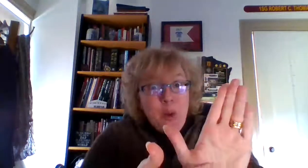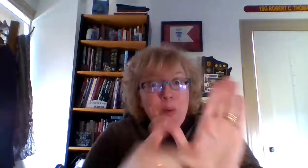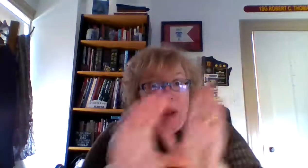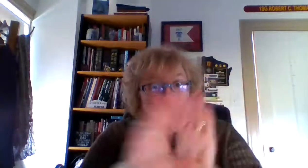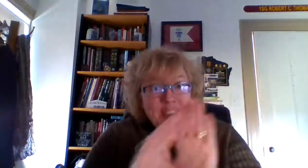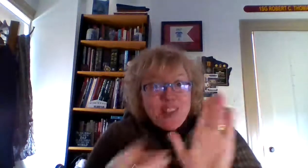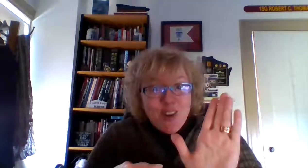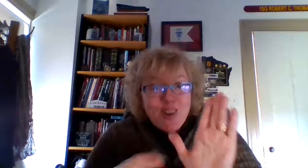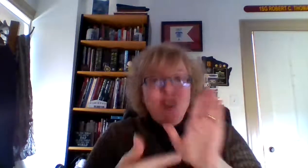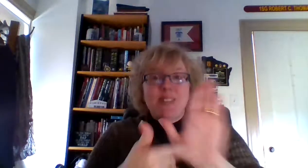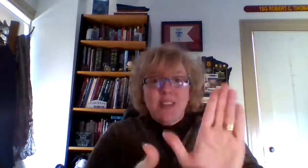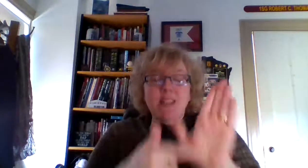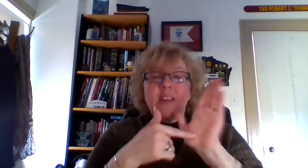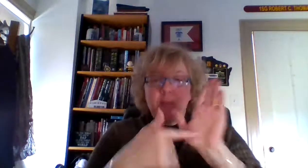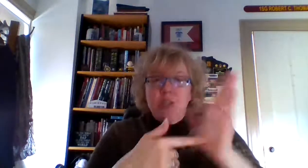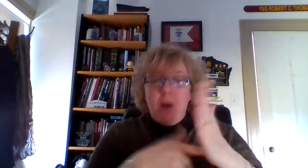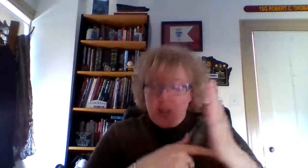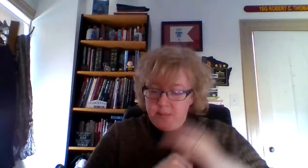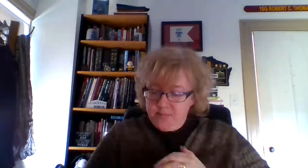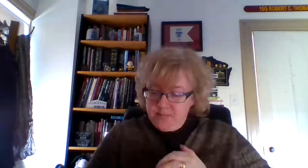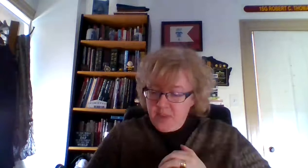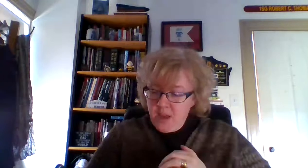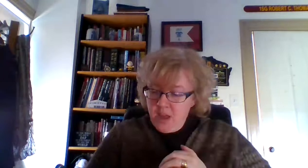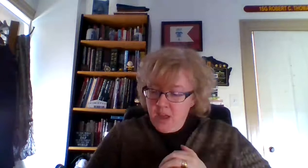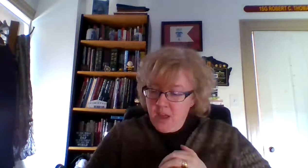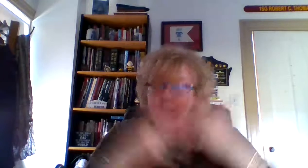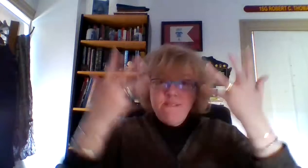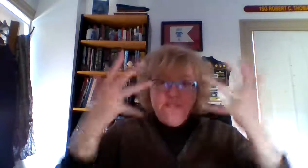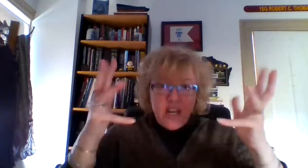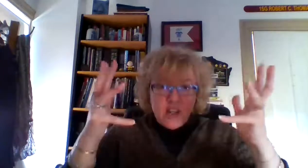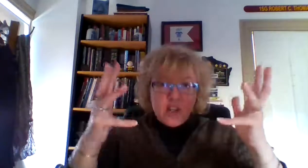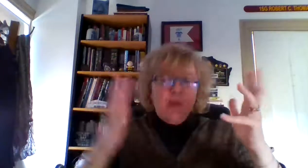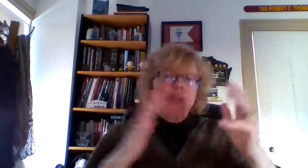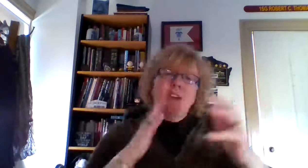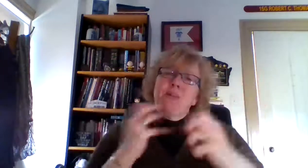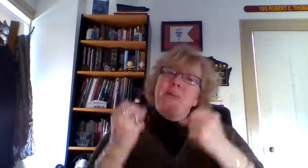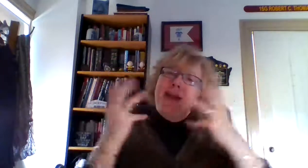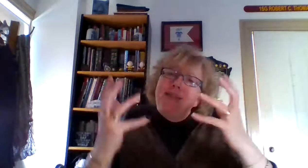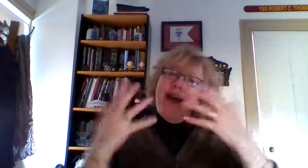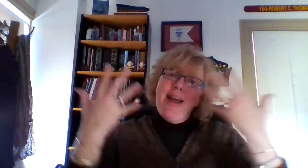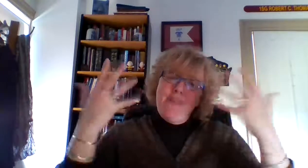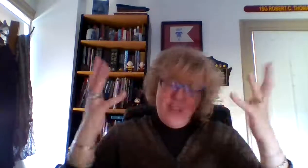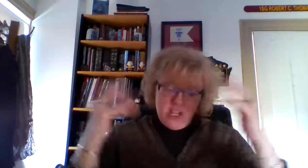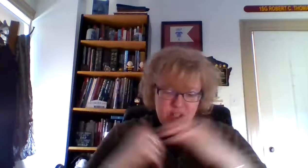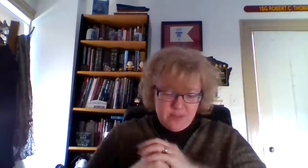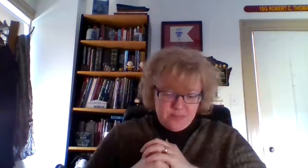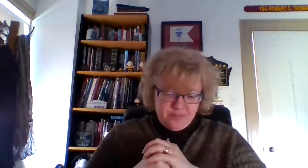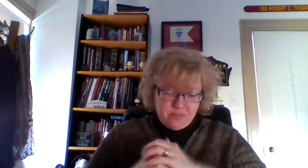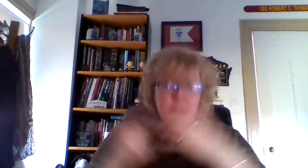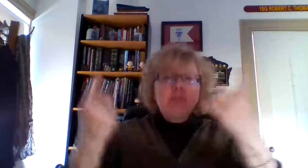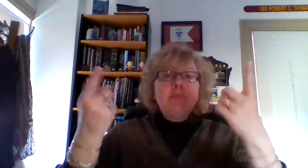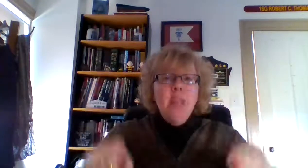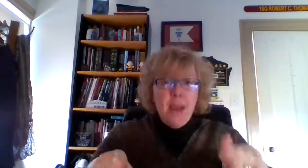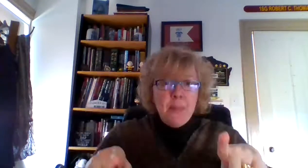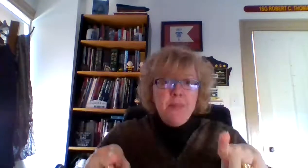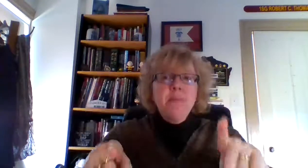my pictures. It can be directional. Finished. Talked about that a lot. Finished. Happen. I think